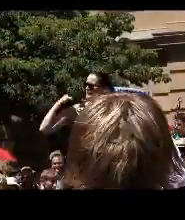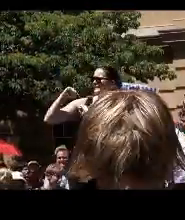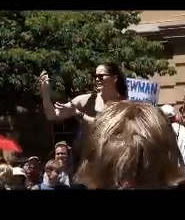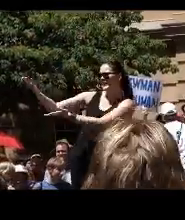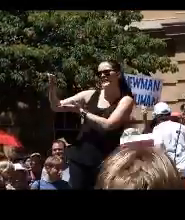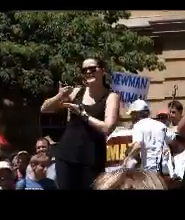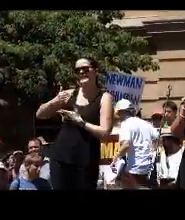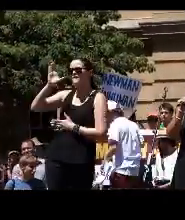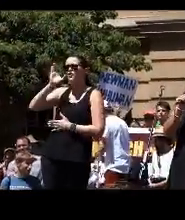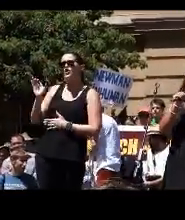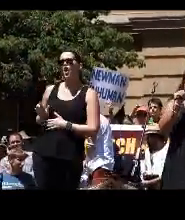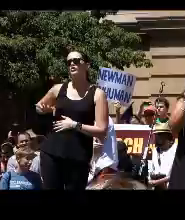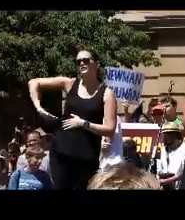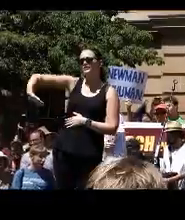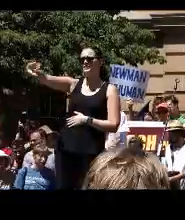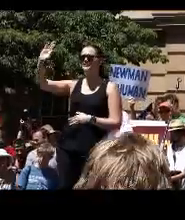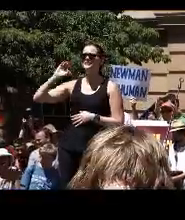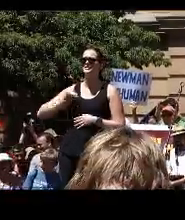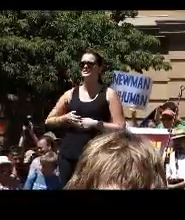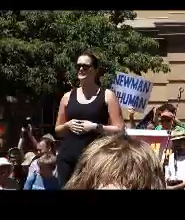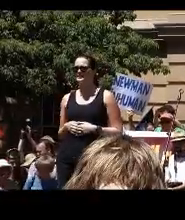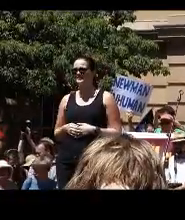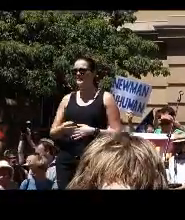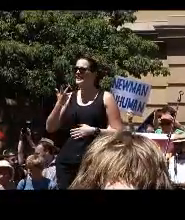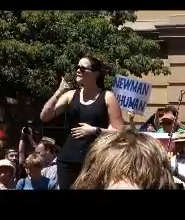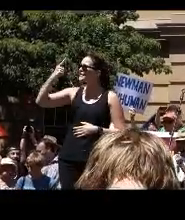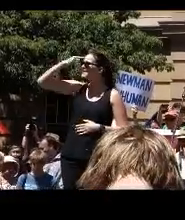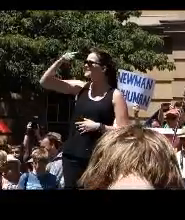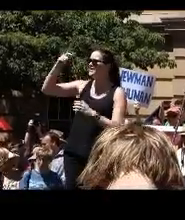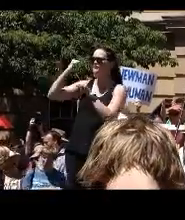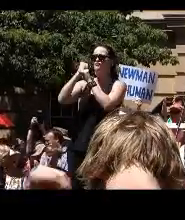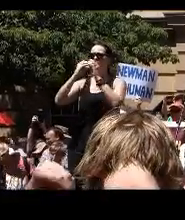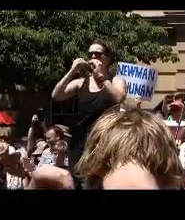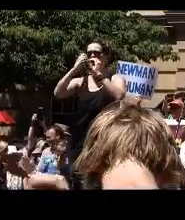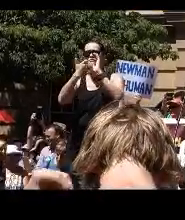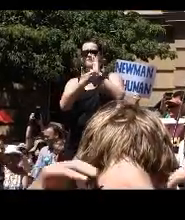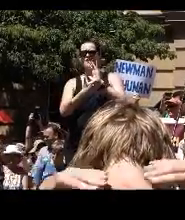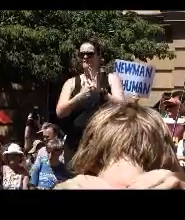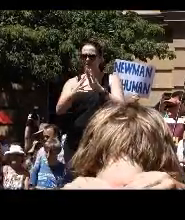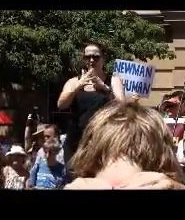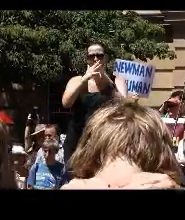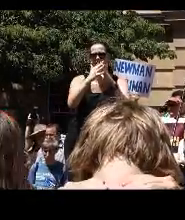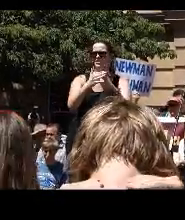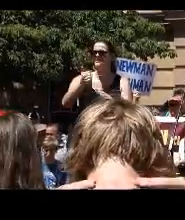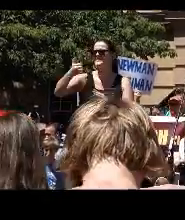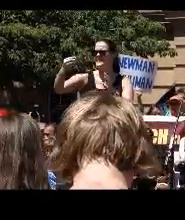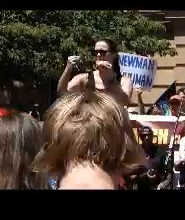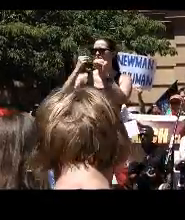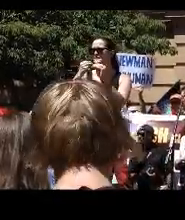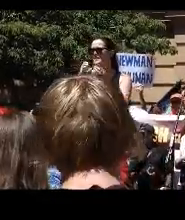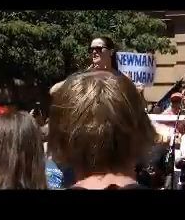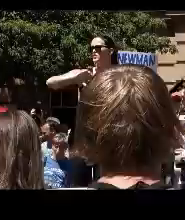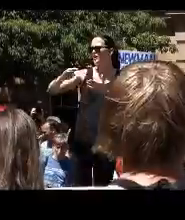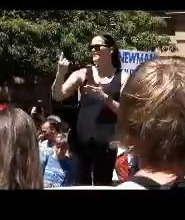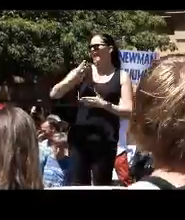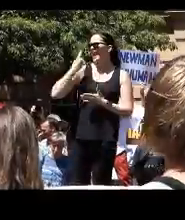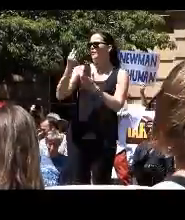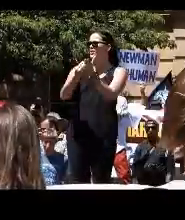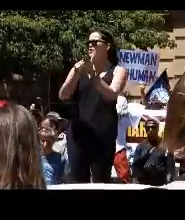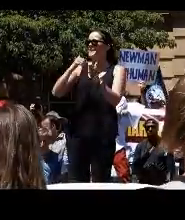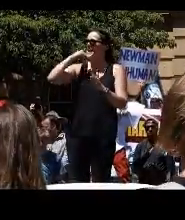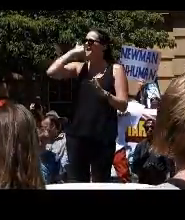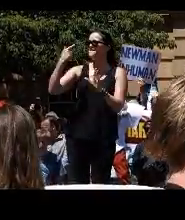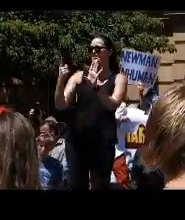give coastlines. If we think of the Great Barrier Reef, we put value in $6 billion into our economy each